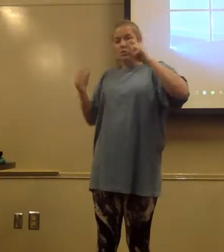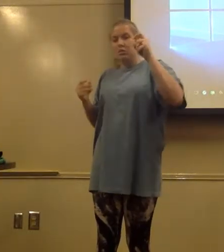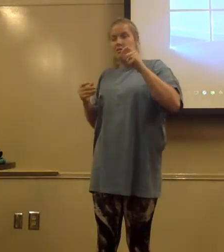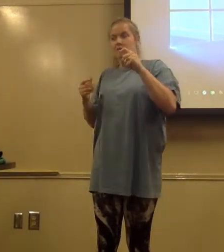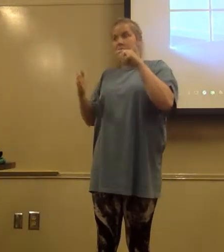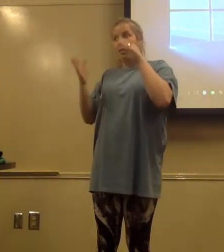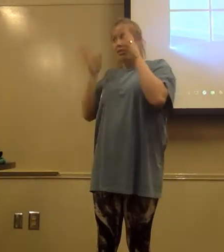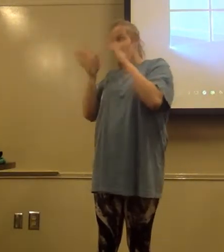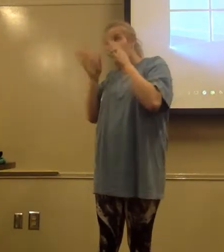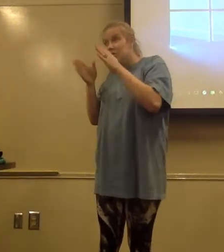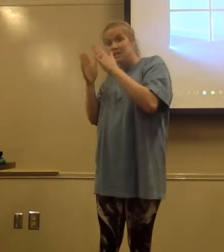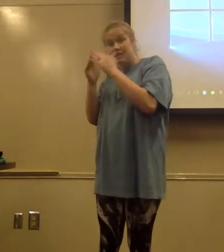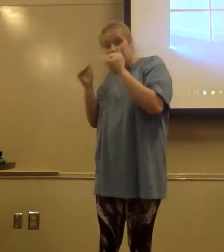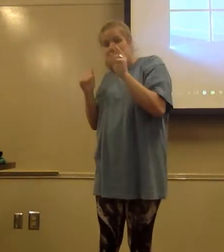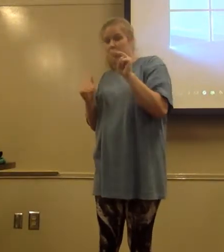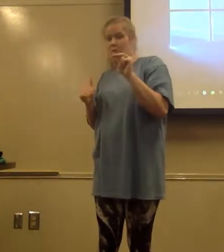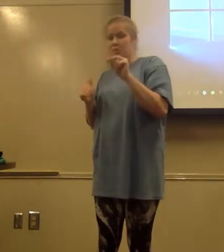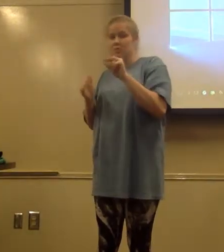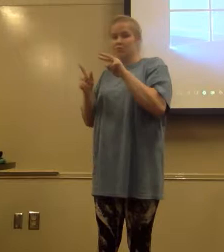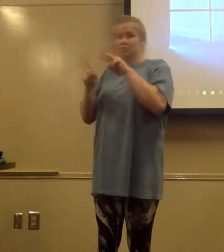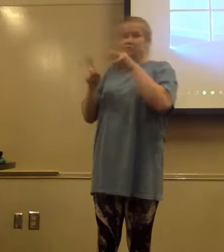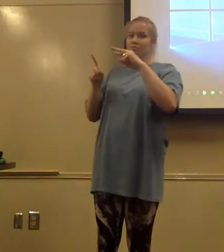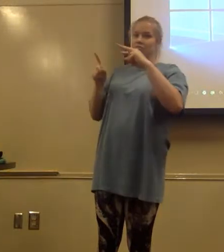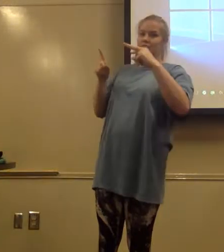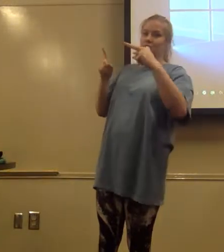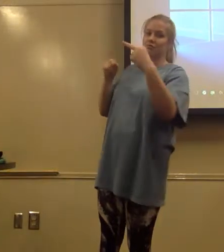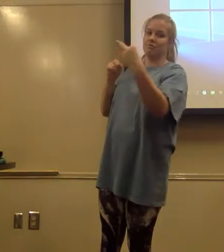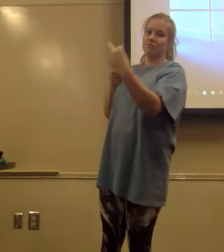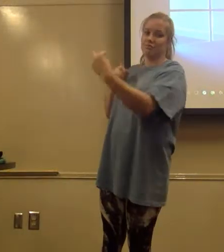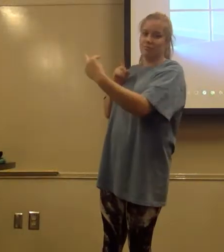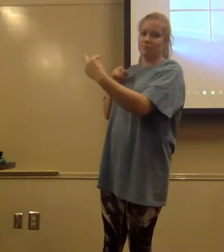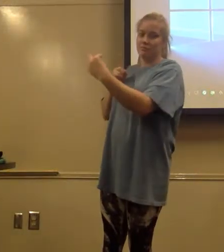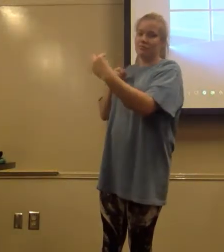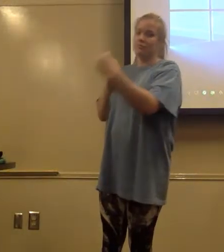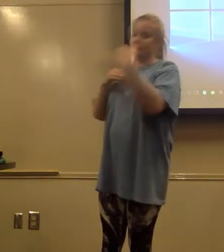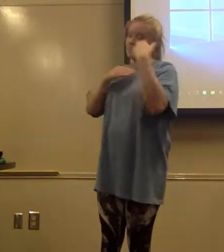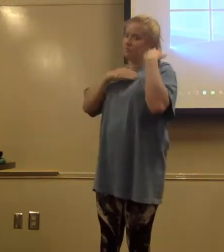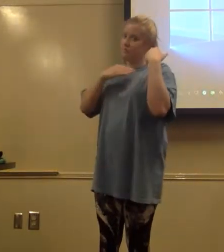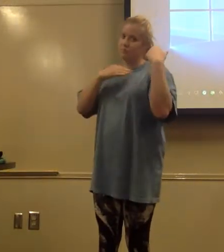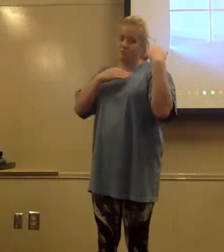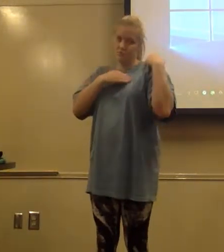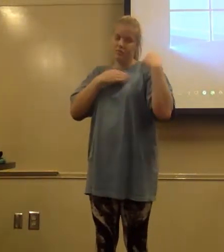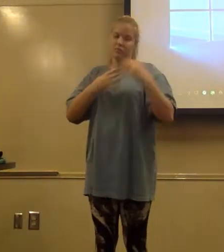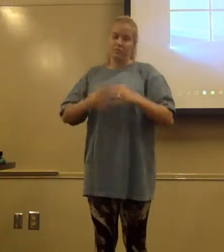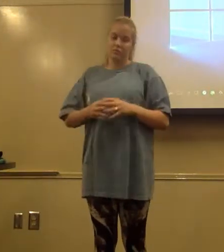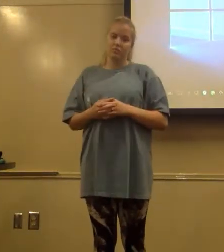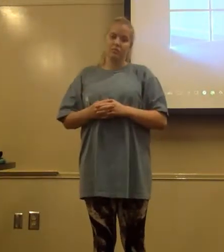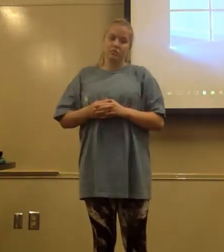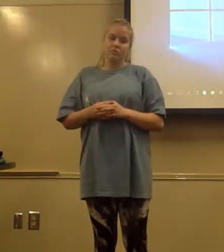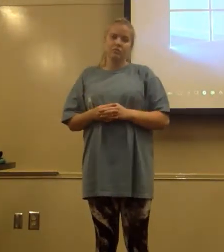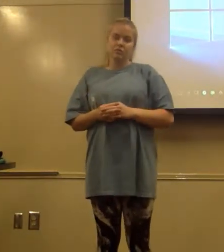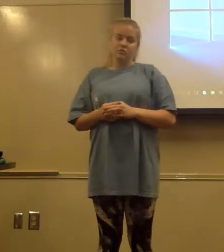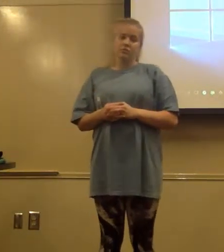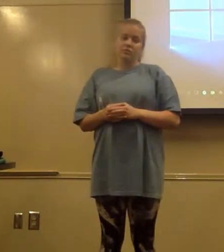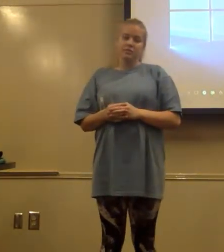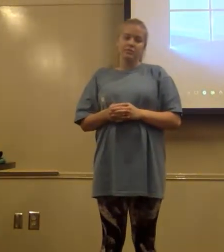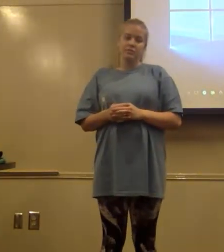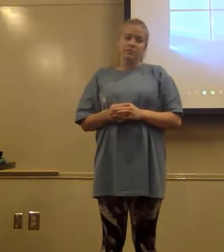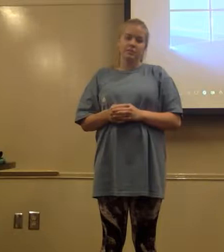about the democratization of information and the role that's played and why that's been good for the movement, I guess. When I started